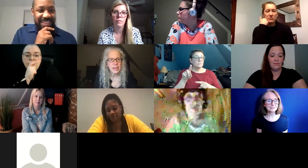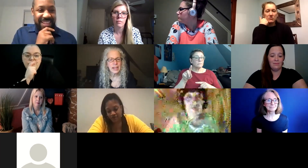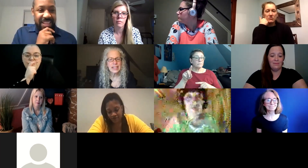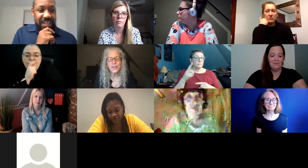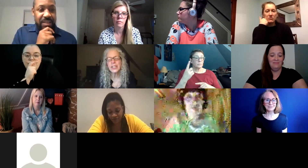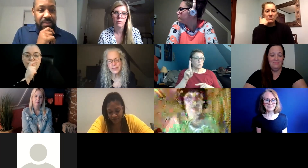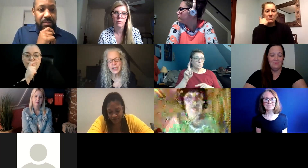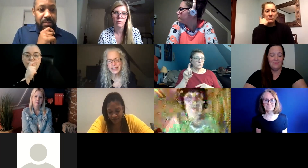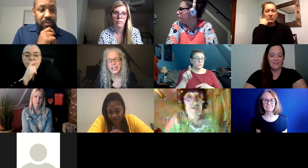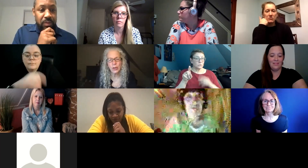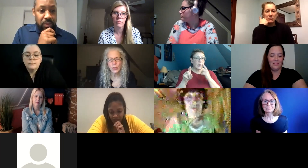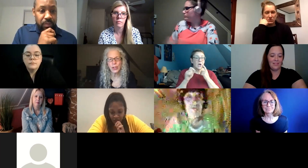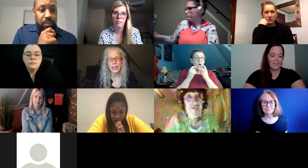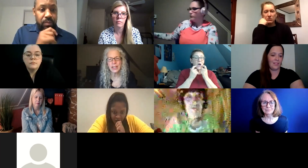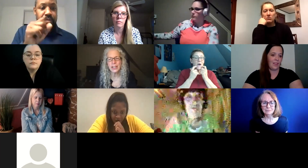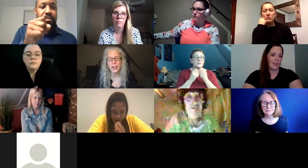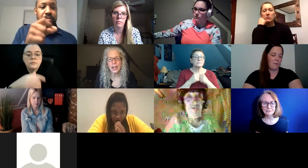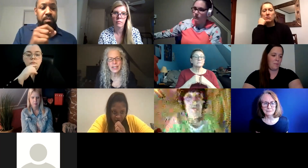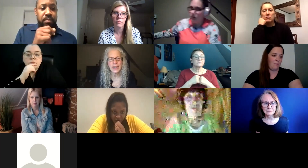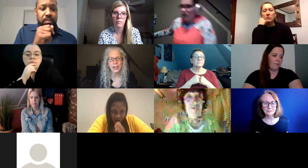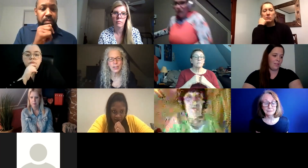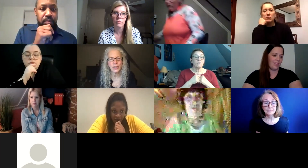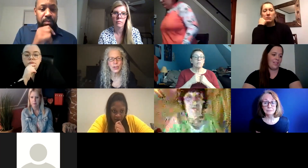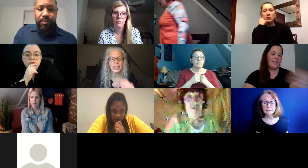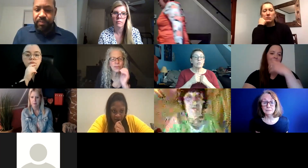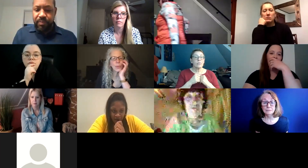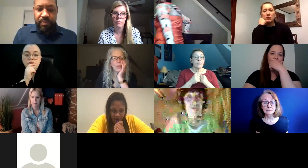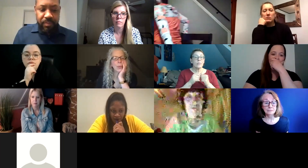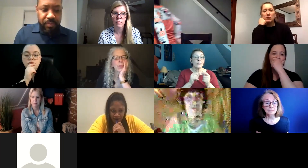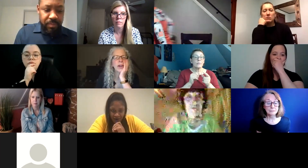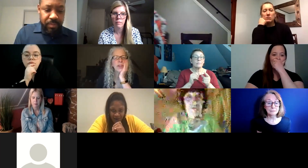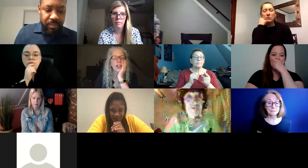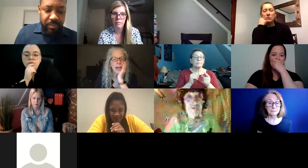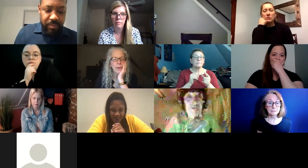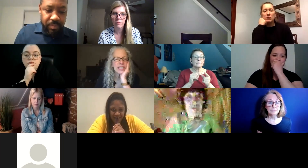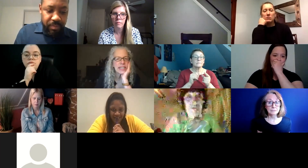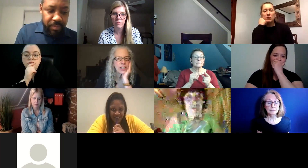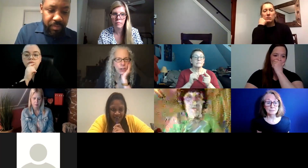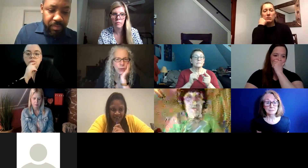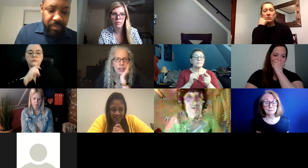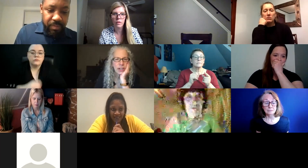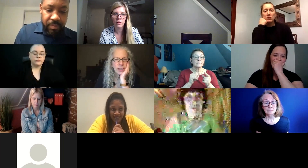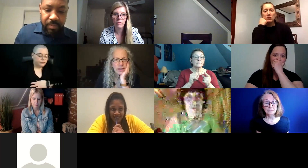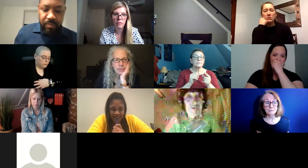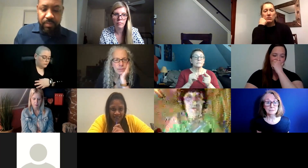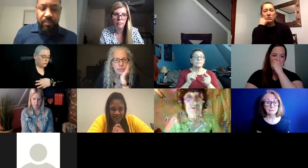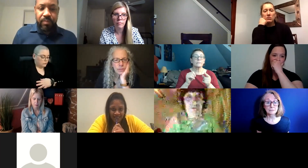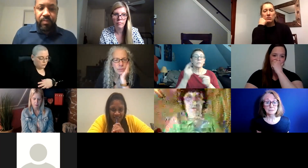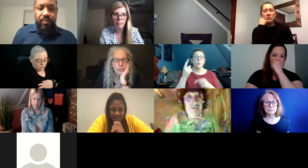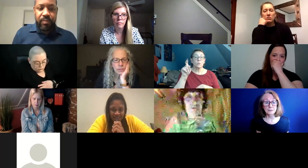It's very difficult. I know the internet isn't that good. So we're having a hard time even seeing you. I think